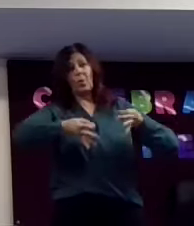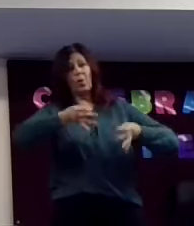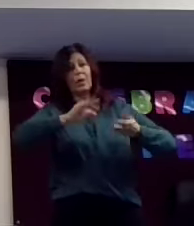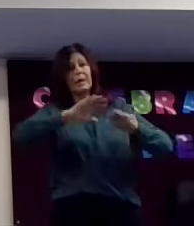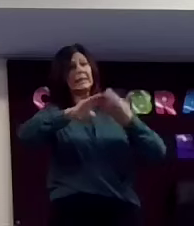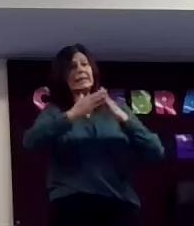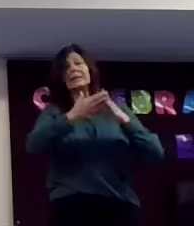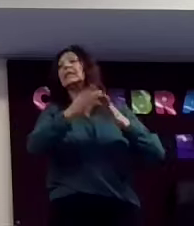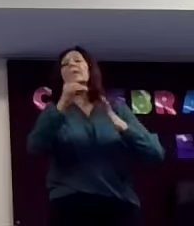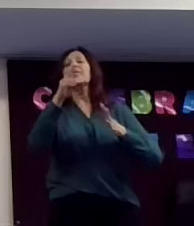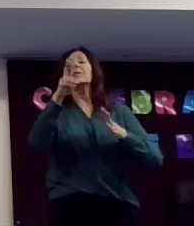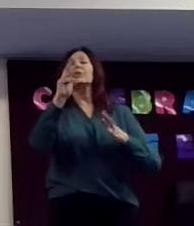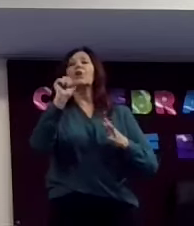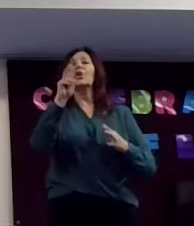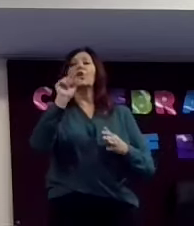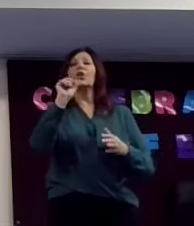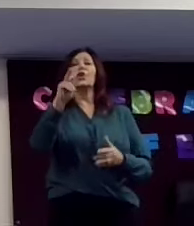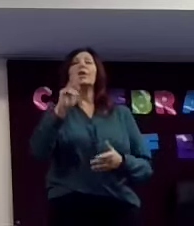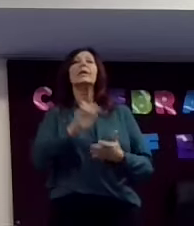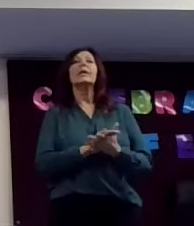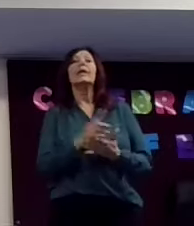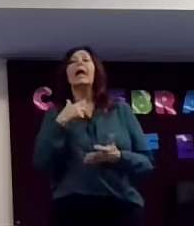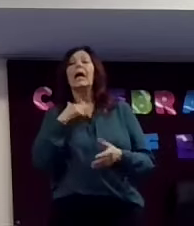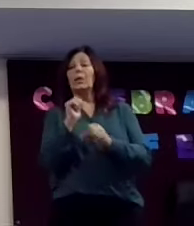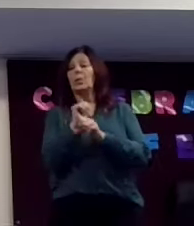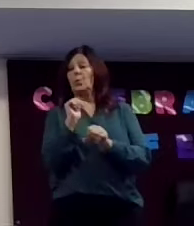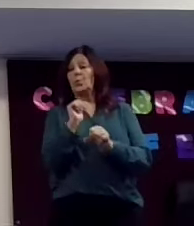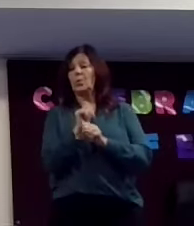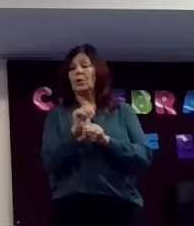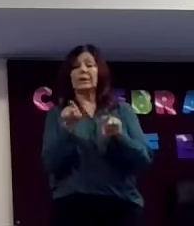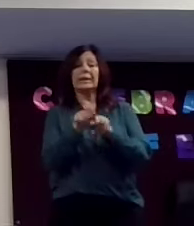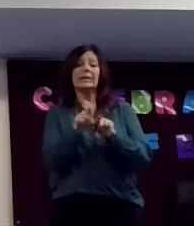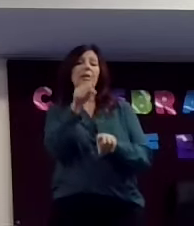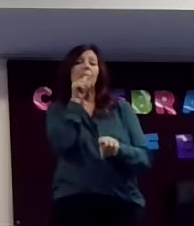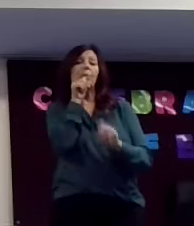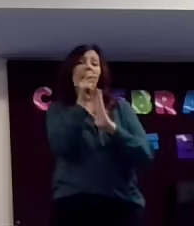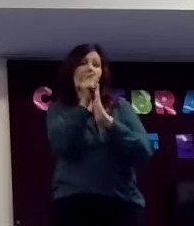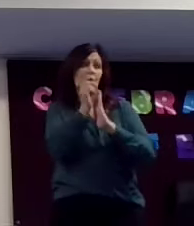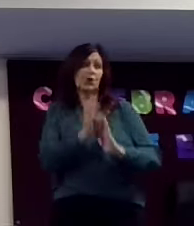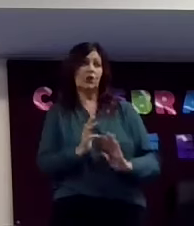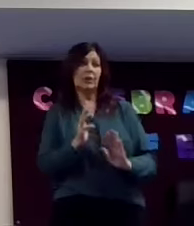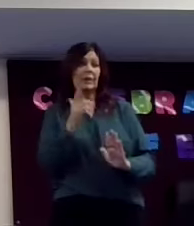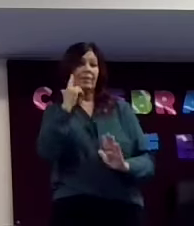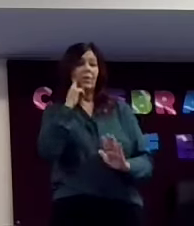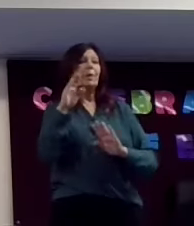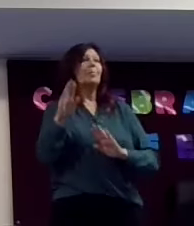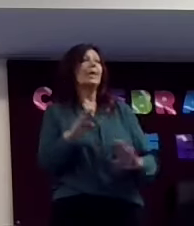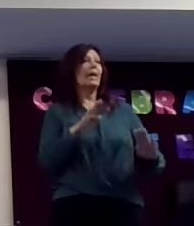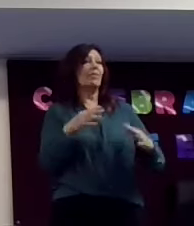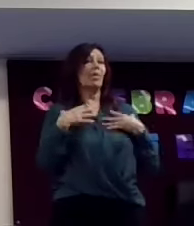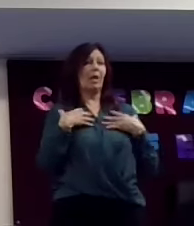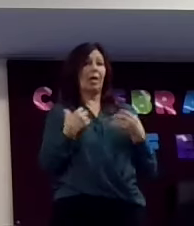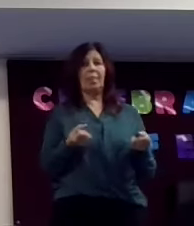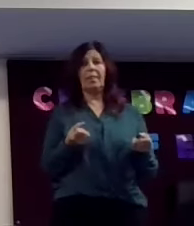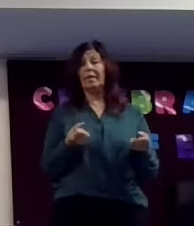of Dunkirk. I worked as a private attorney for behavioral